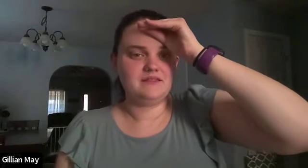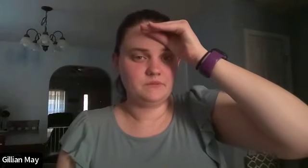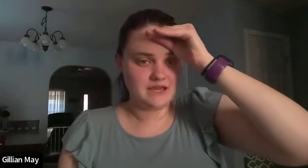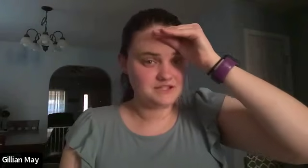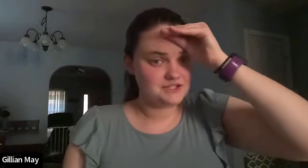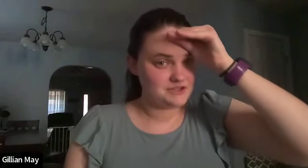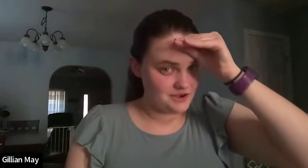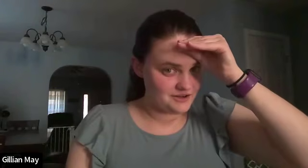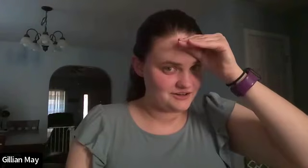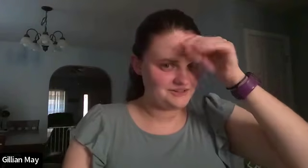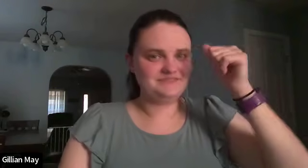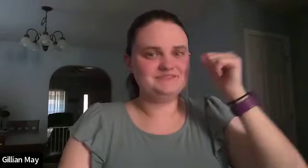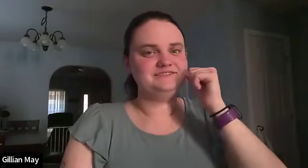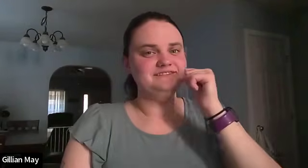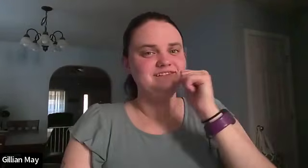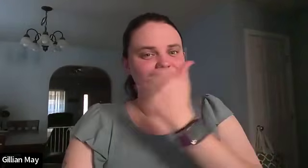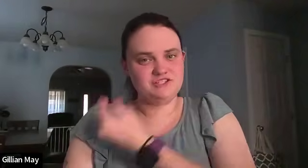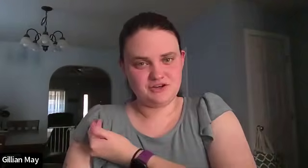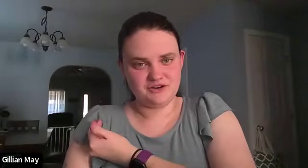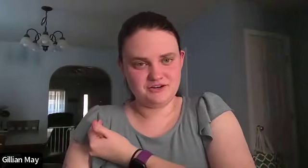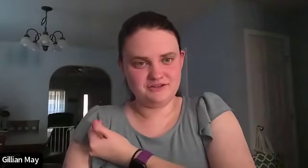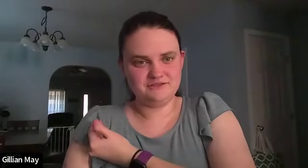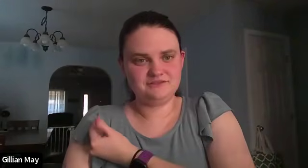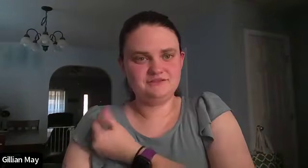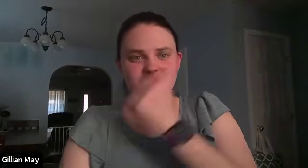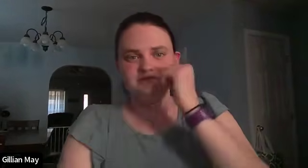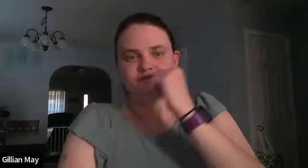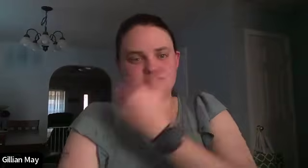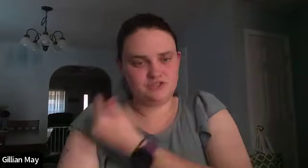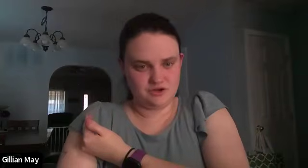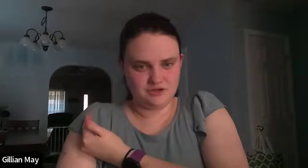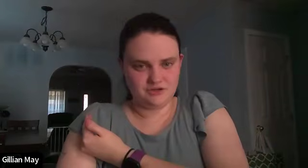Then we had daughter, daughter,